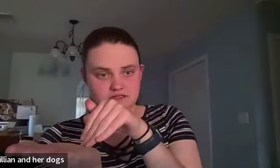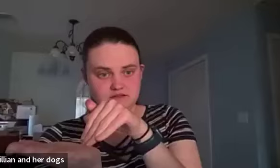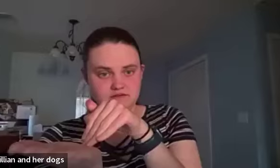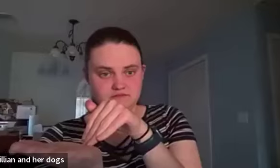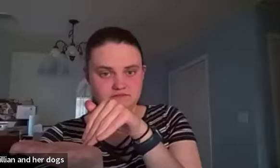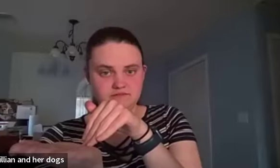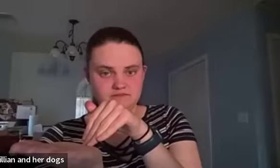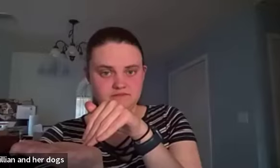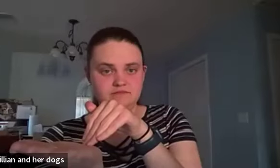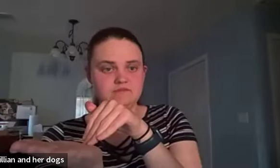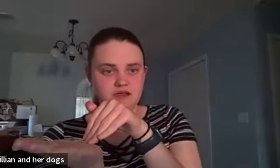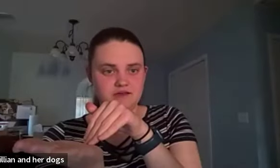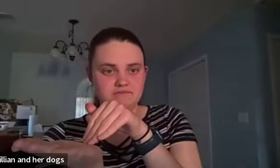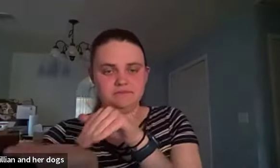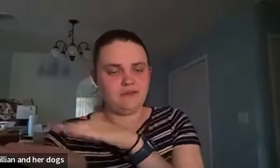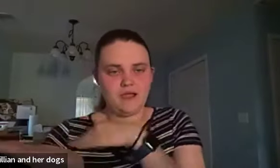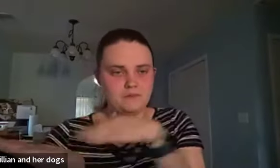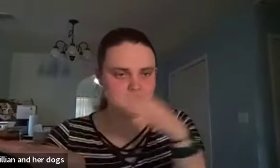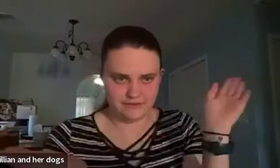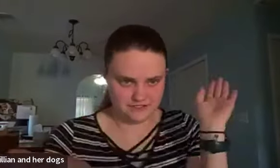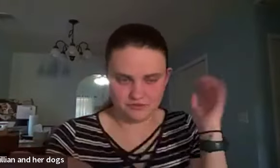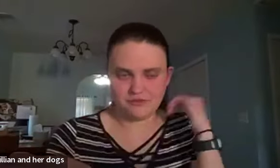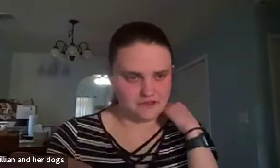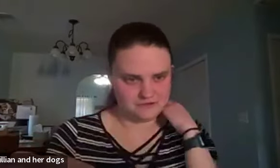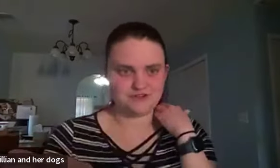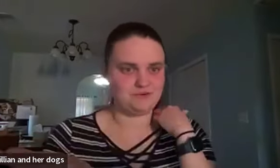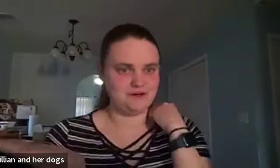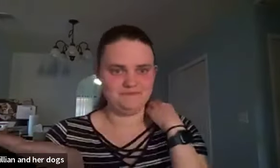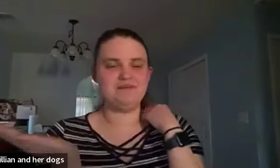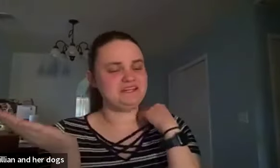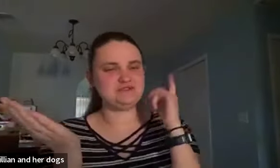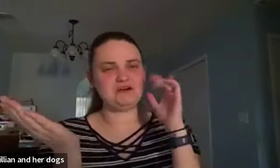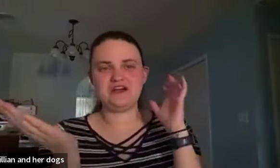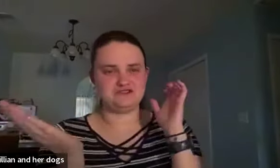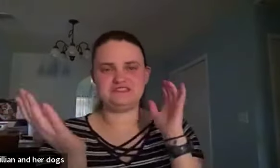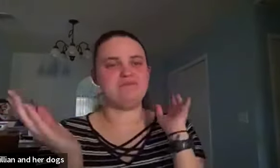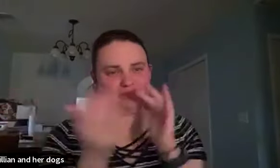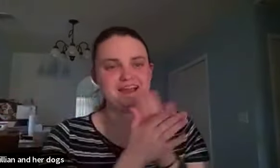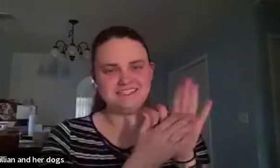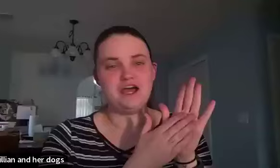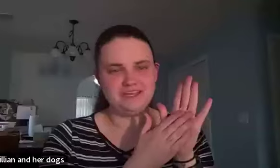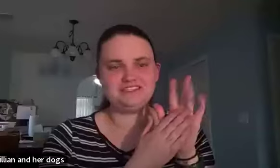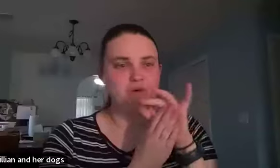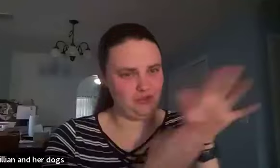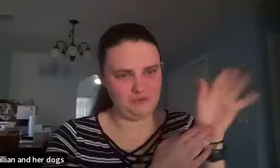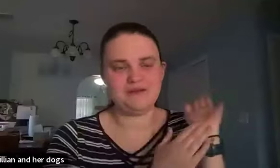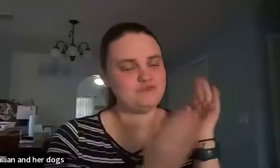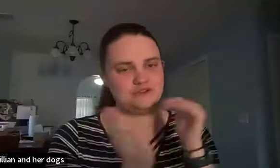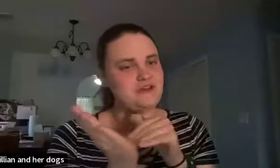3,000. Okay. I'm not going to make us do all the thousands. Don't worry. I made us do all the hundreds. I'm going to be nice and not make us go all the way up for the